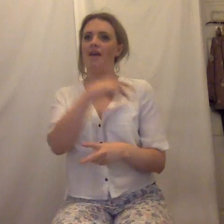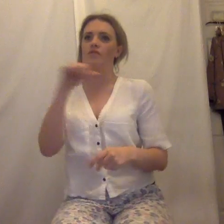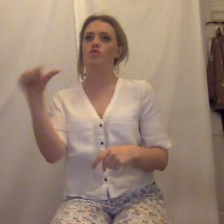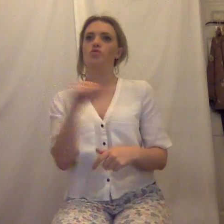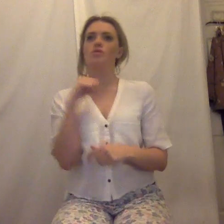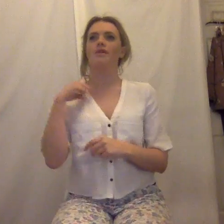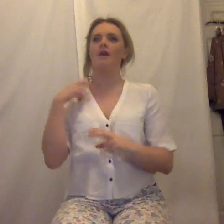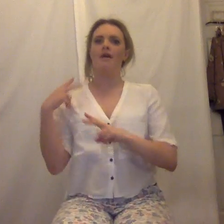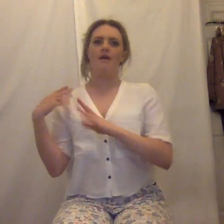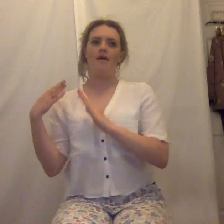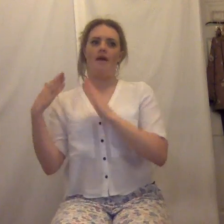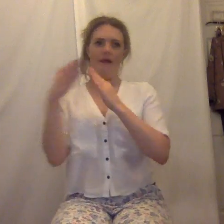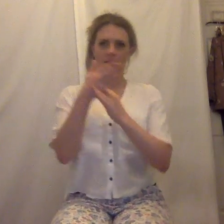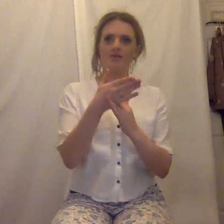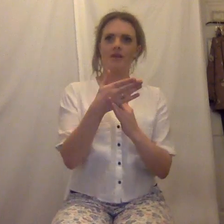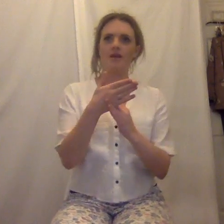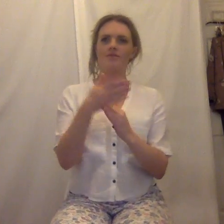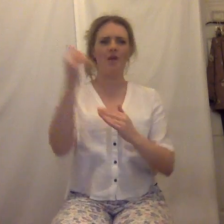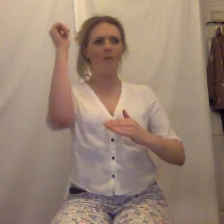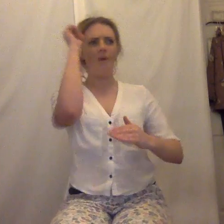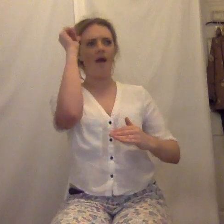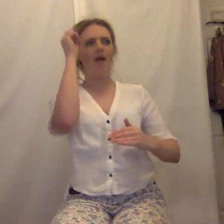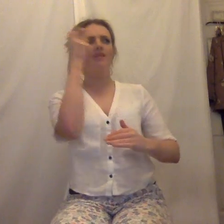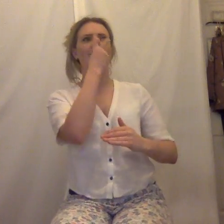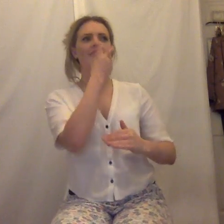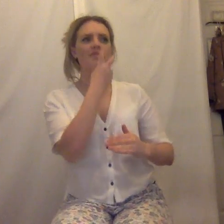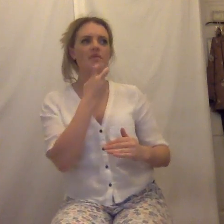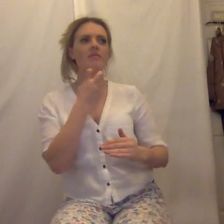aid. For more information, there's a guide online at